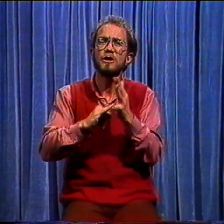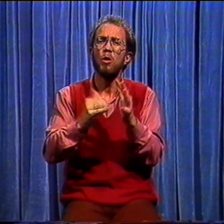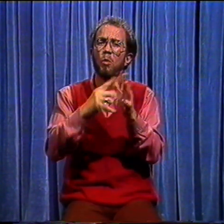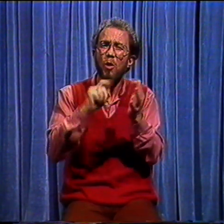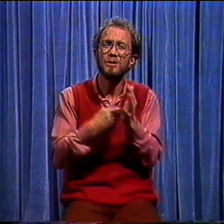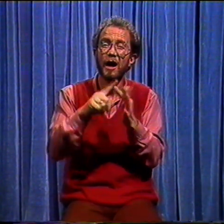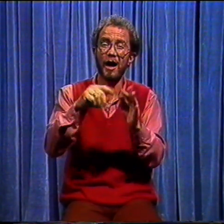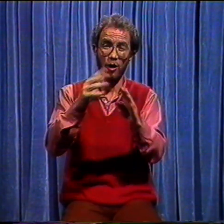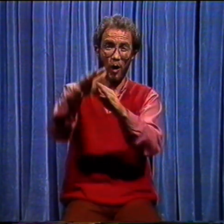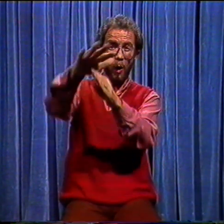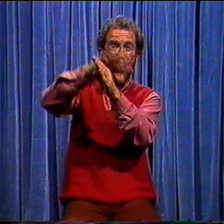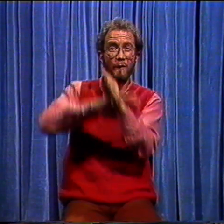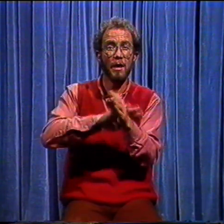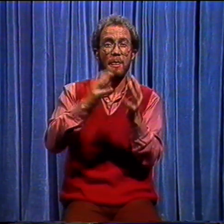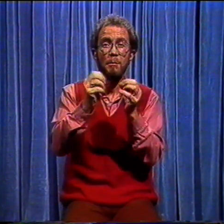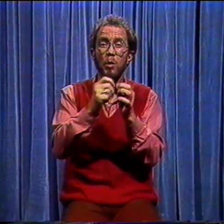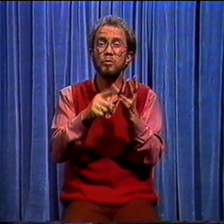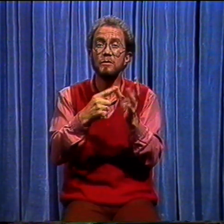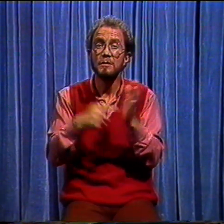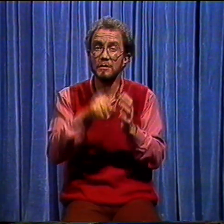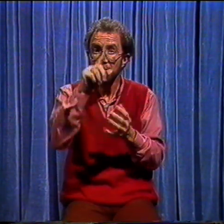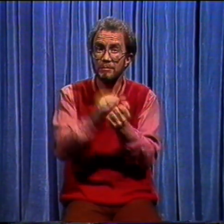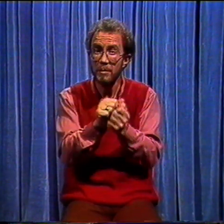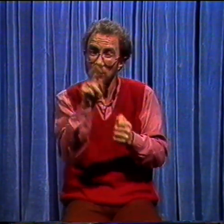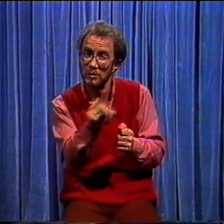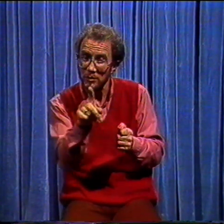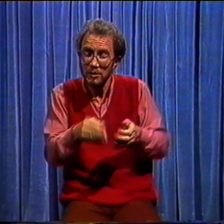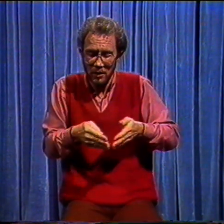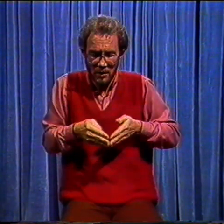waves. And when the waves were coming over the boat,